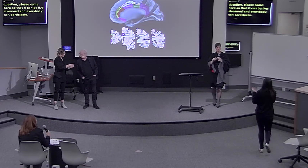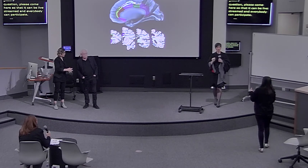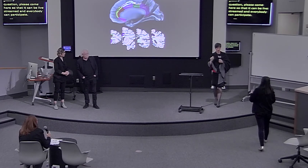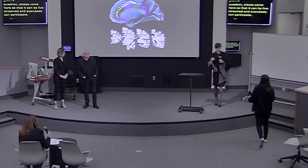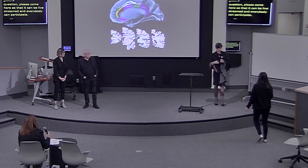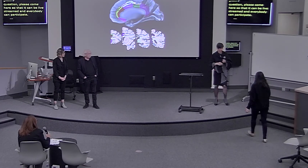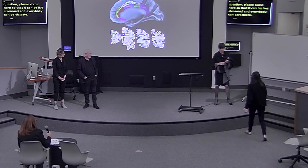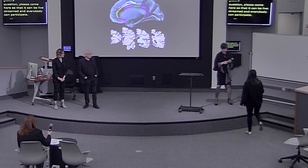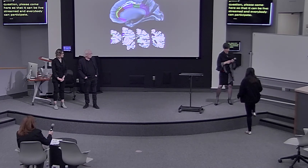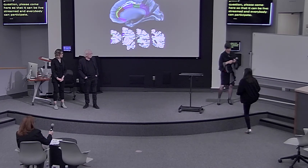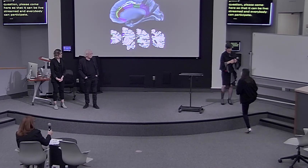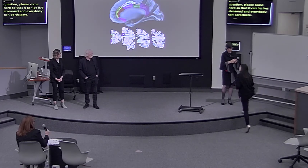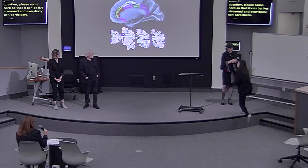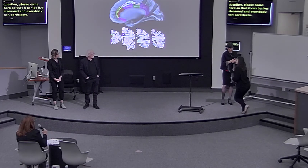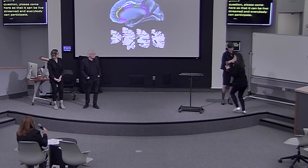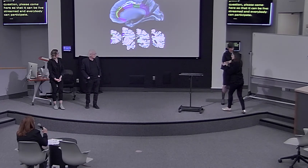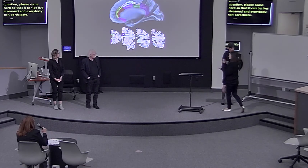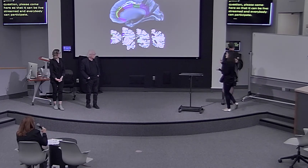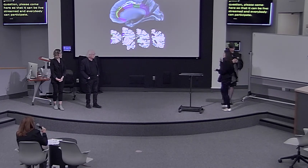Yes.